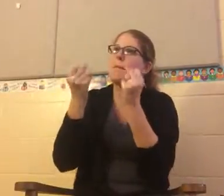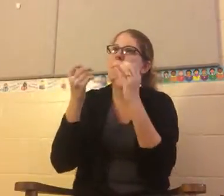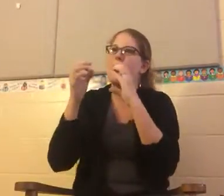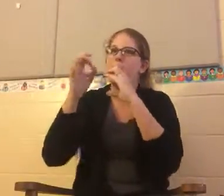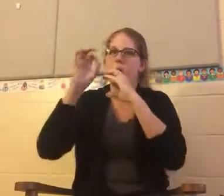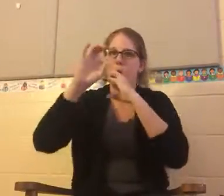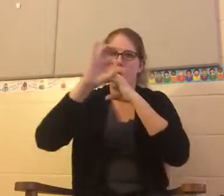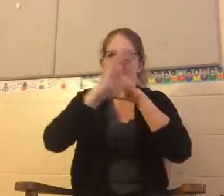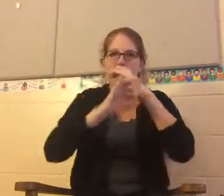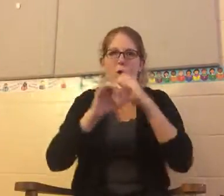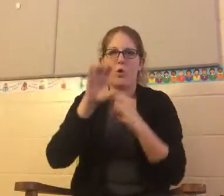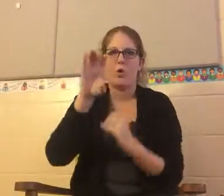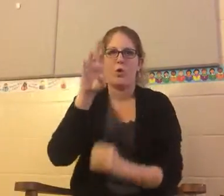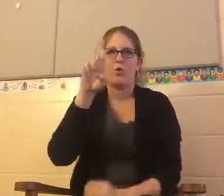craters,